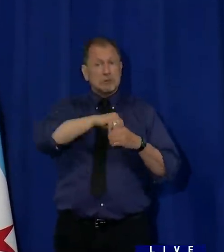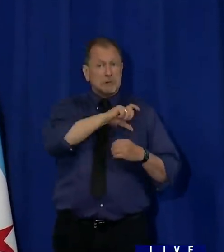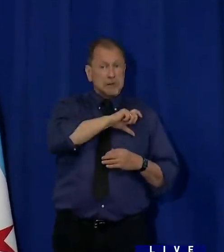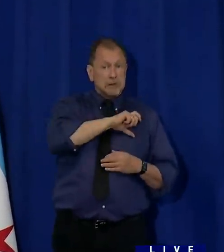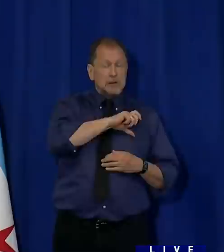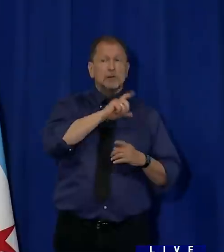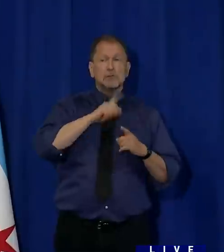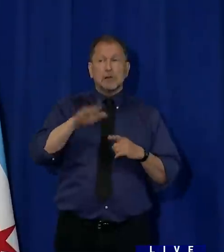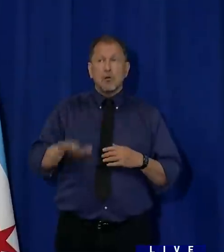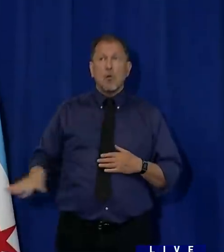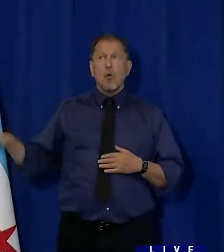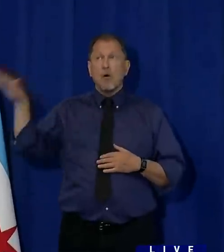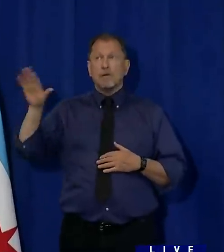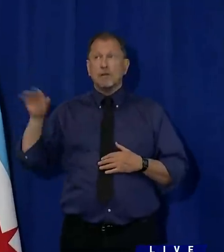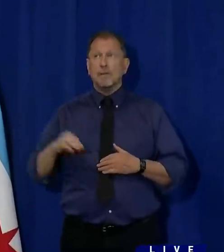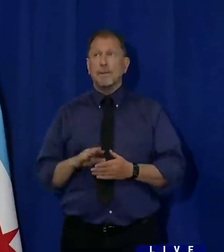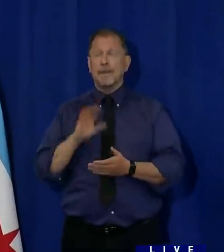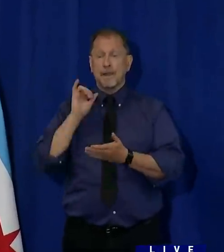that behavior